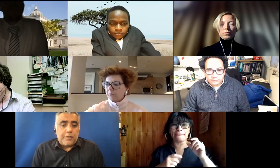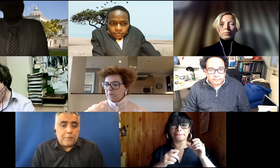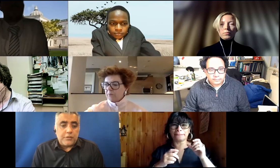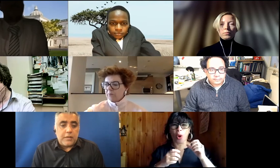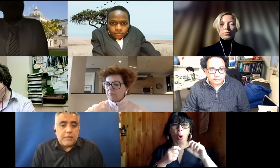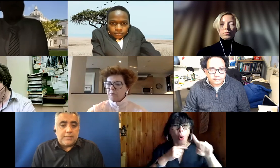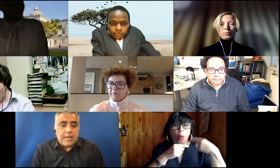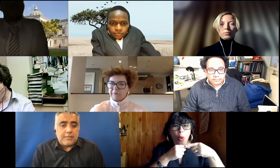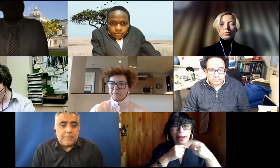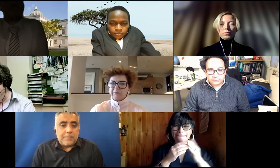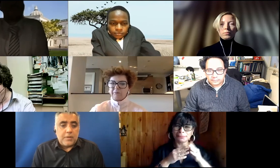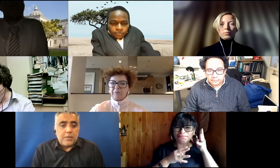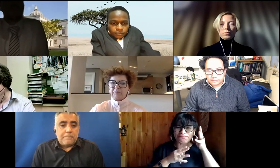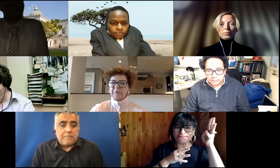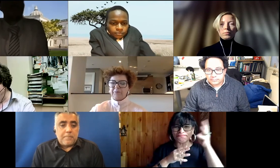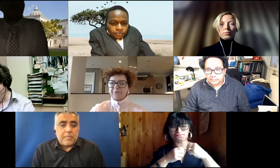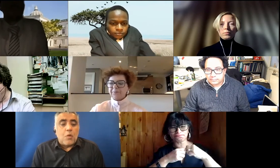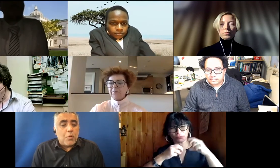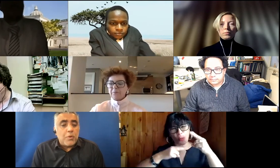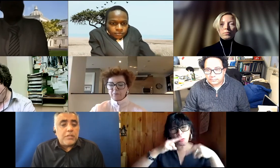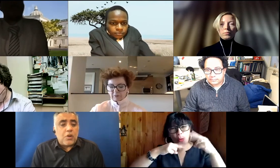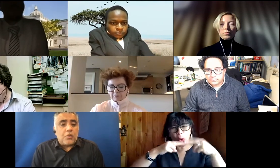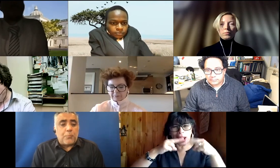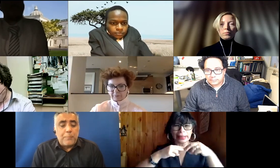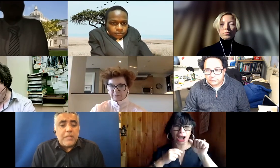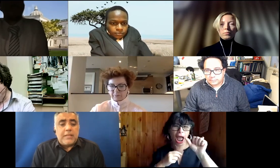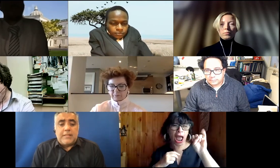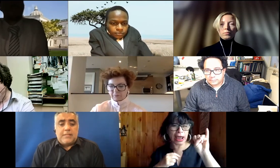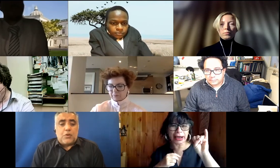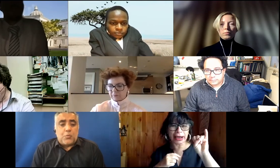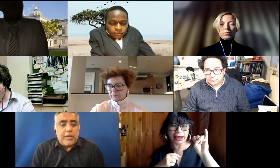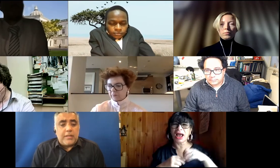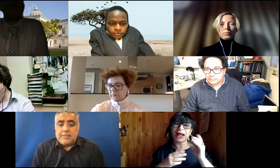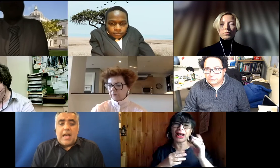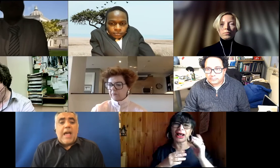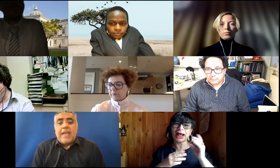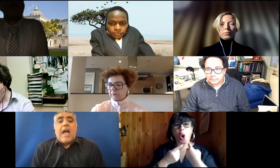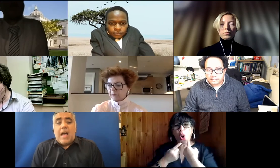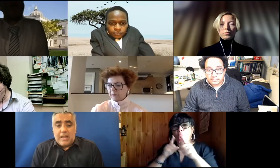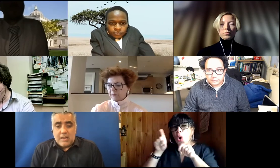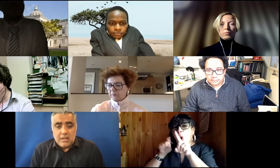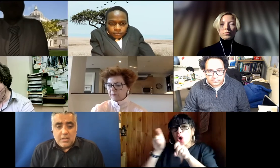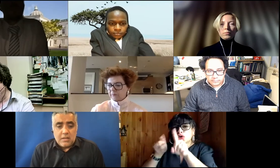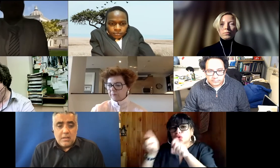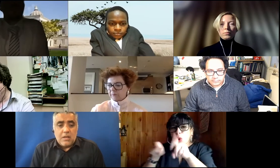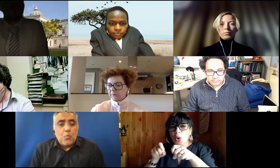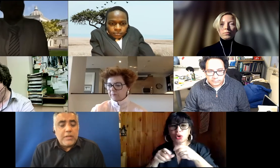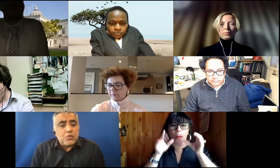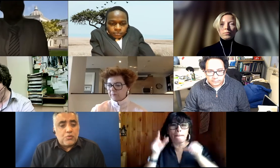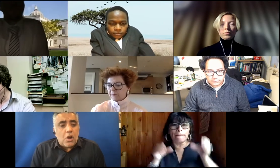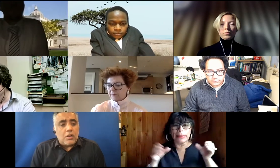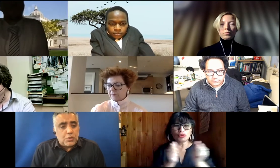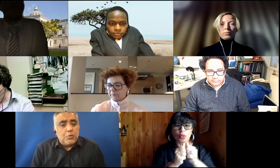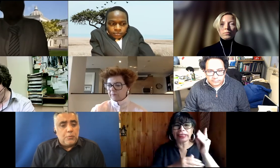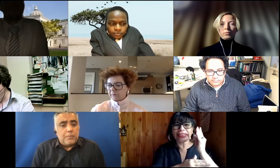Therefore, the first thing is that when we start building this or creating this AI, we need